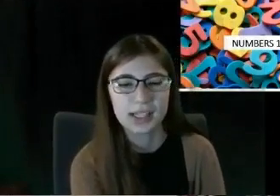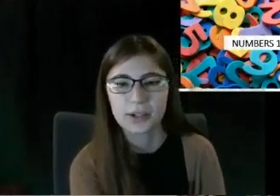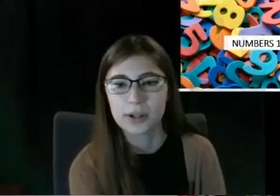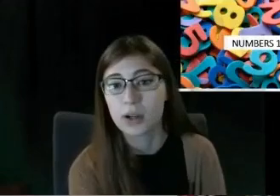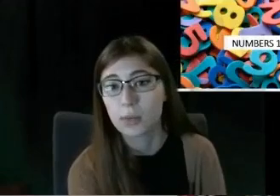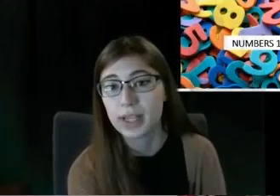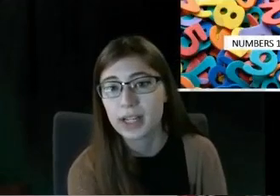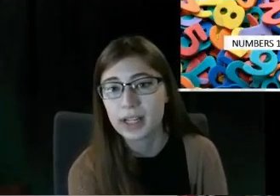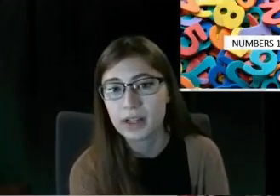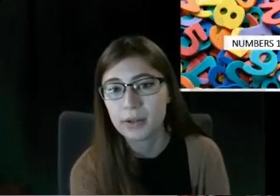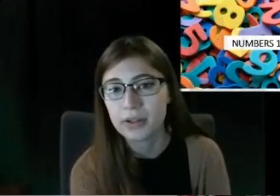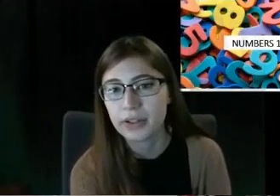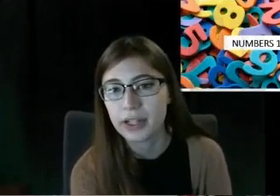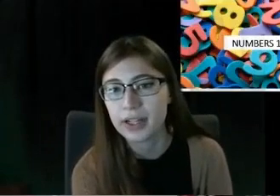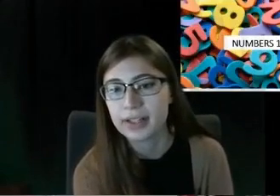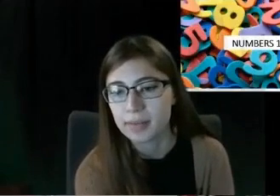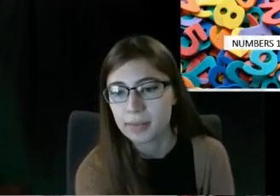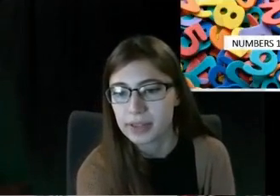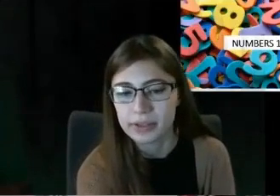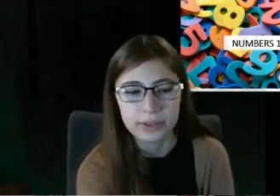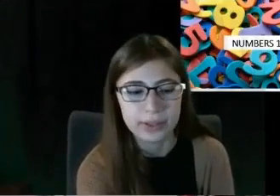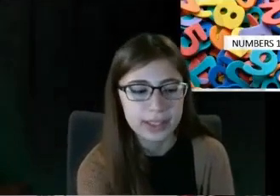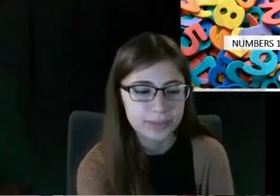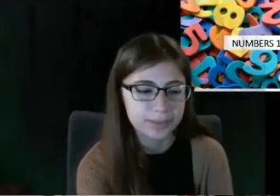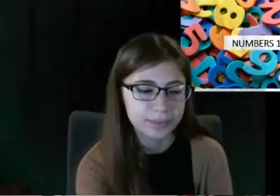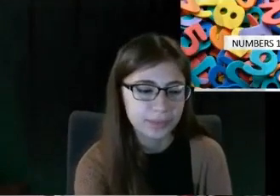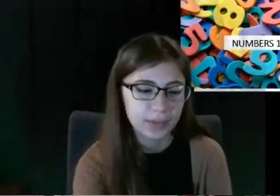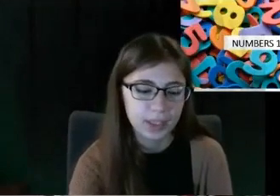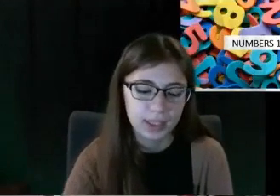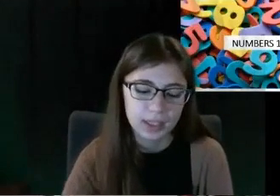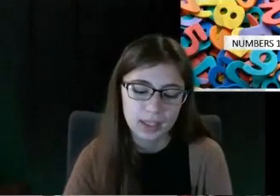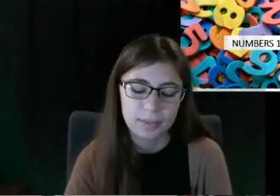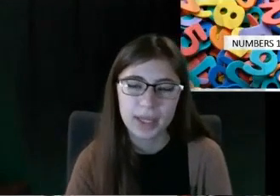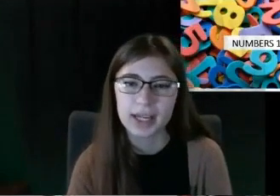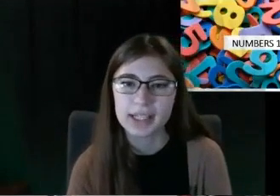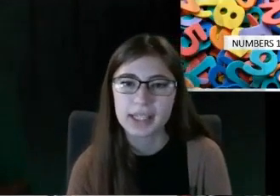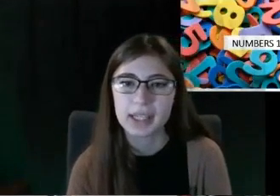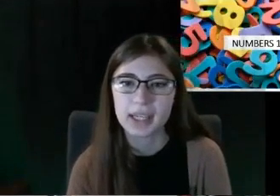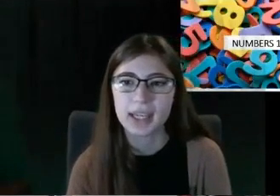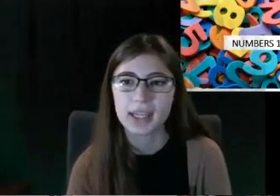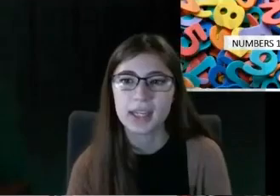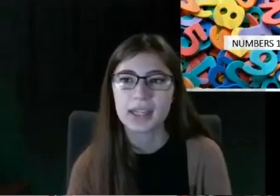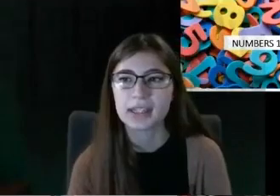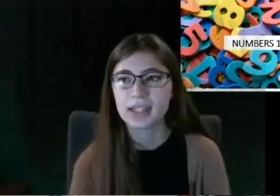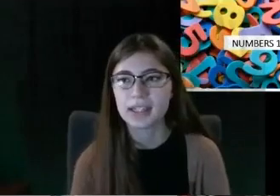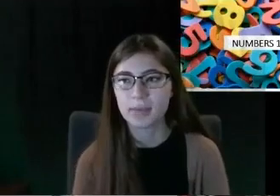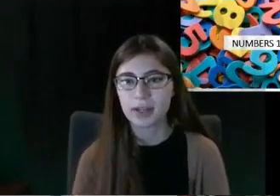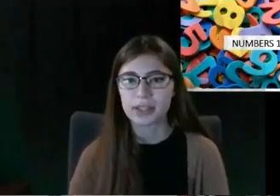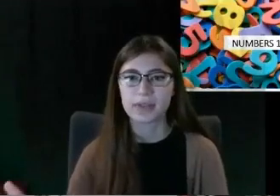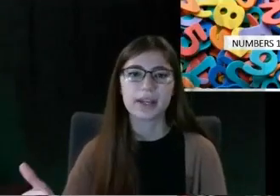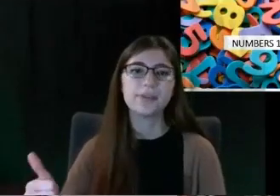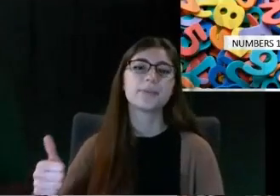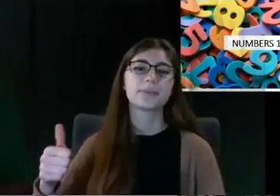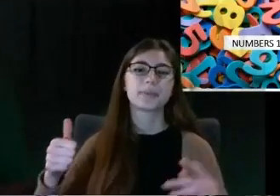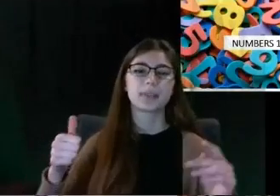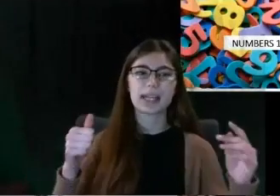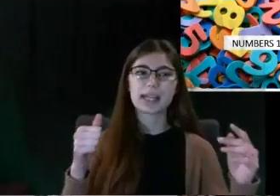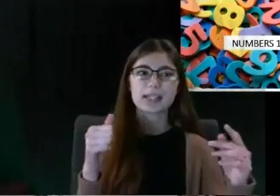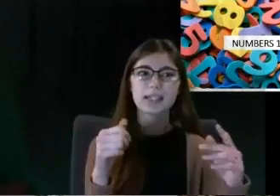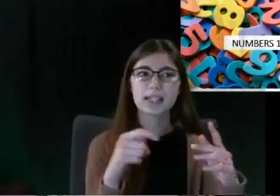So we are going to go over numbers real quick because in the 10 Timid Ghosts video, it